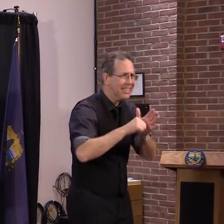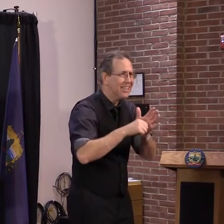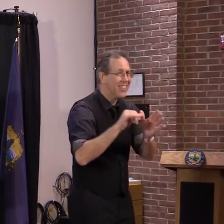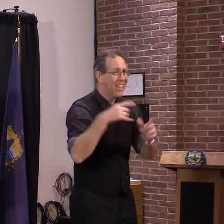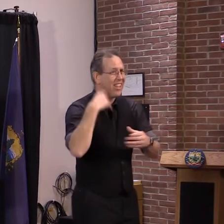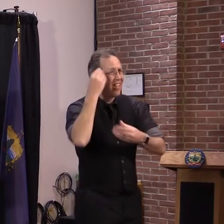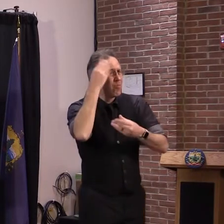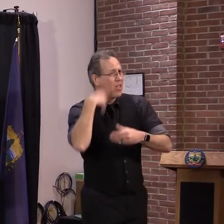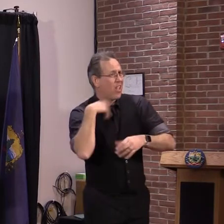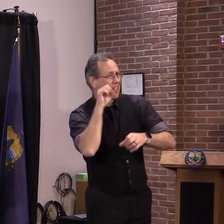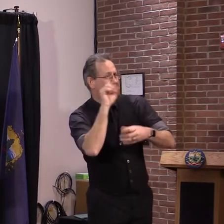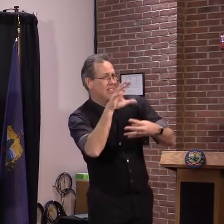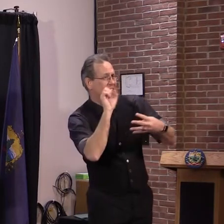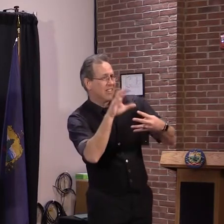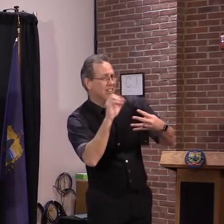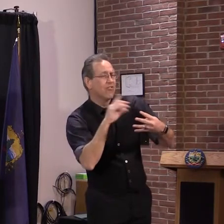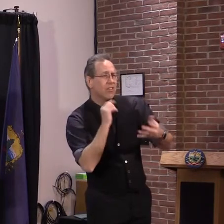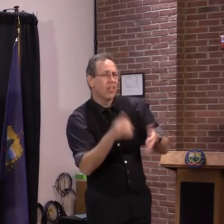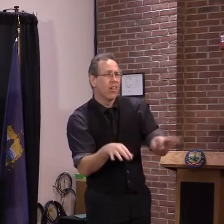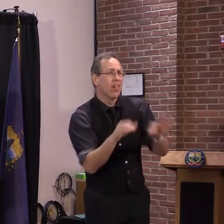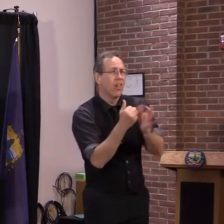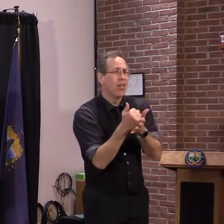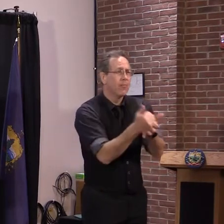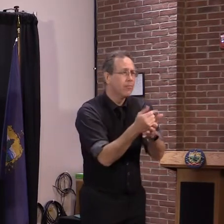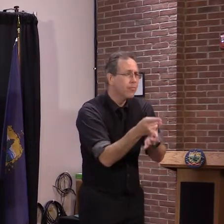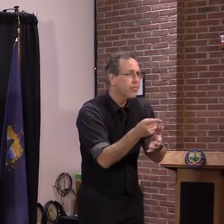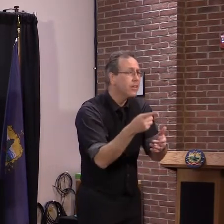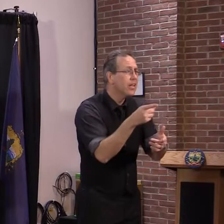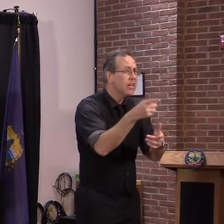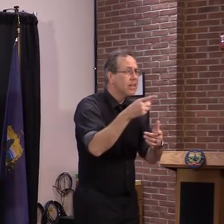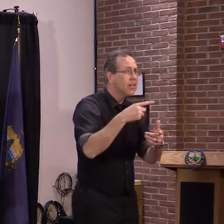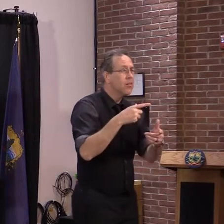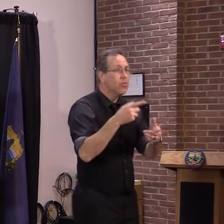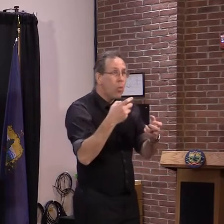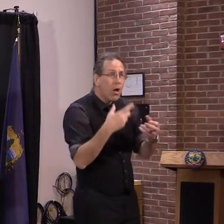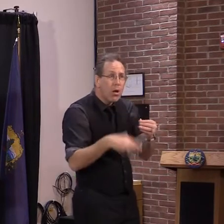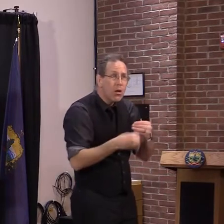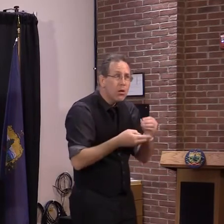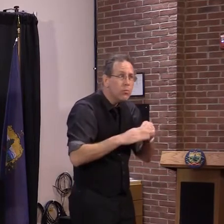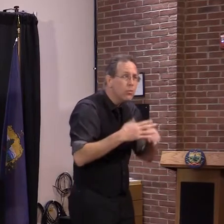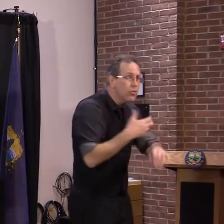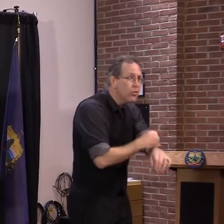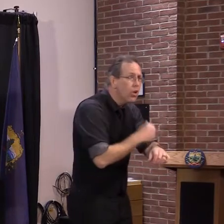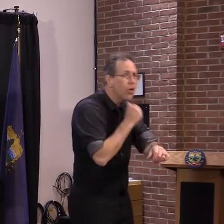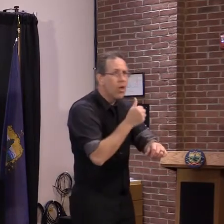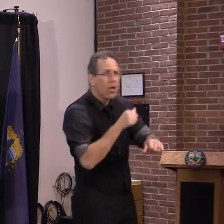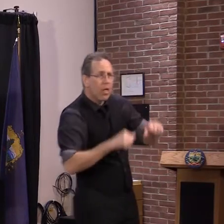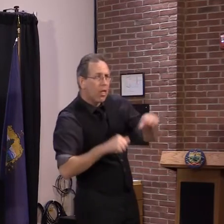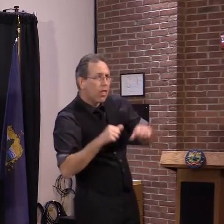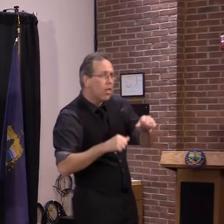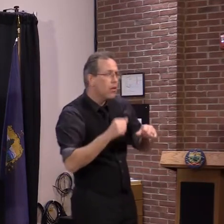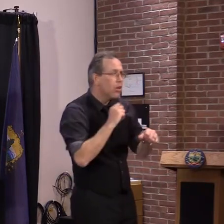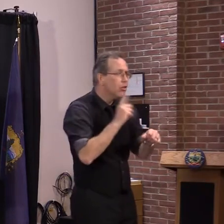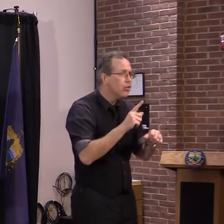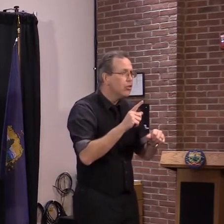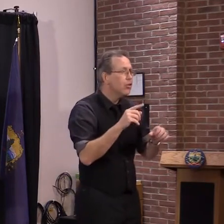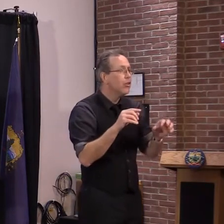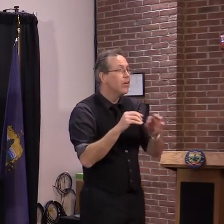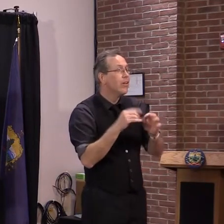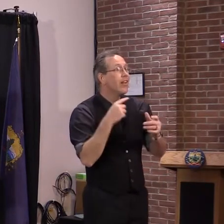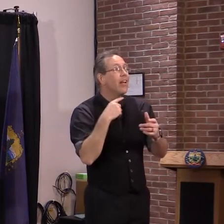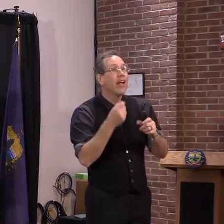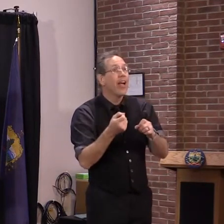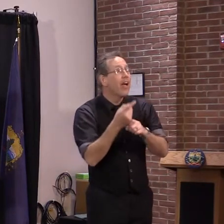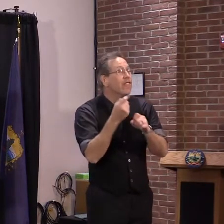to inform us about future booster decisions, something we're asked about weekly here. We also